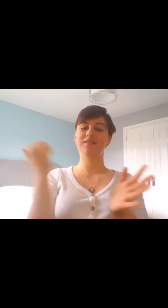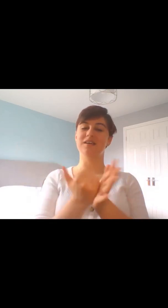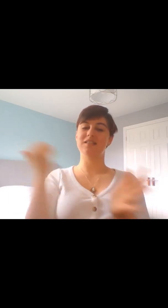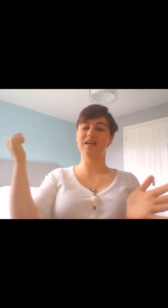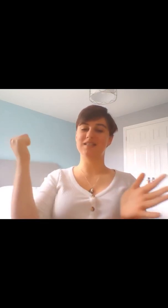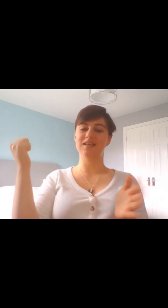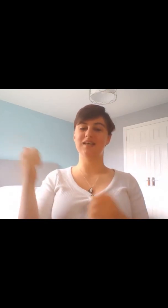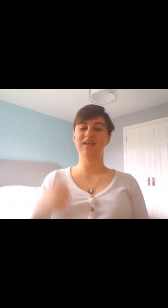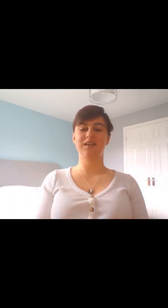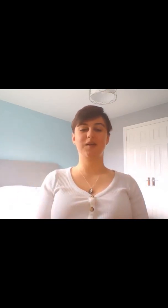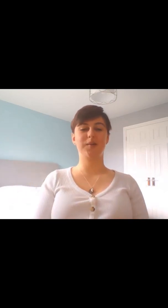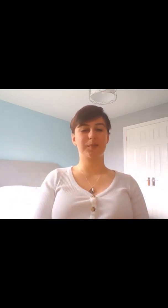fantastic,